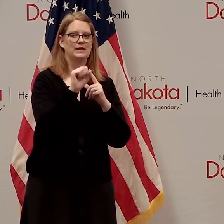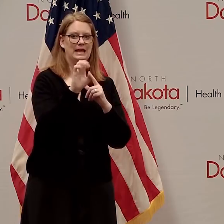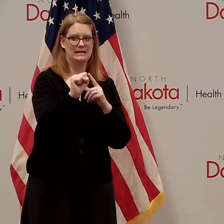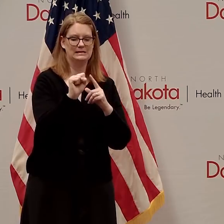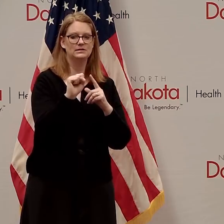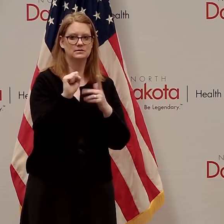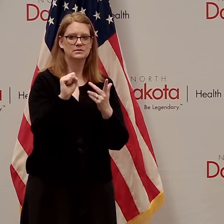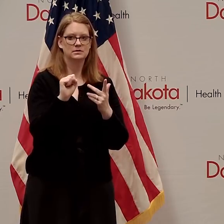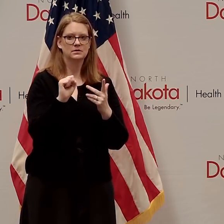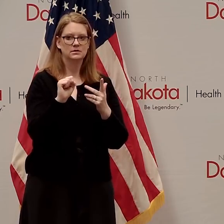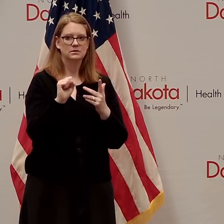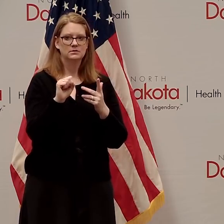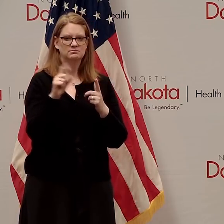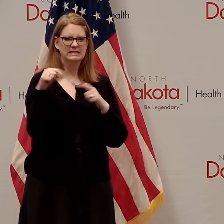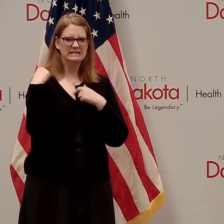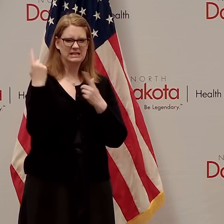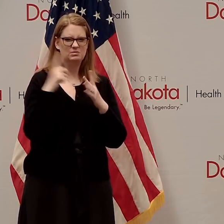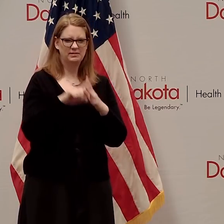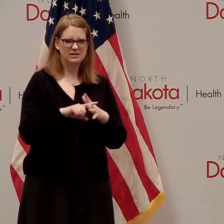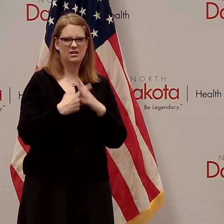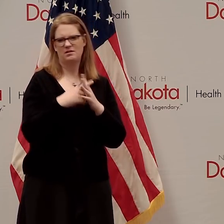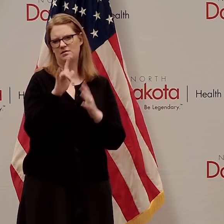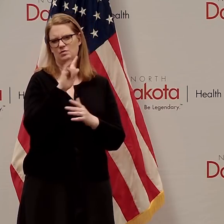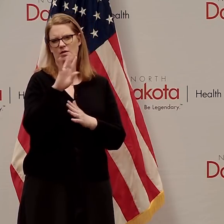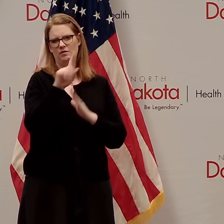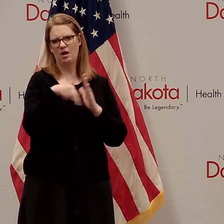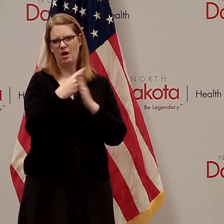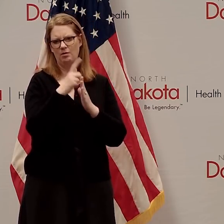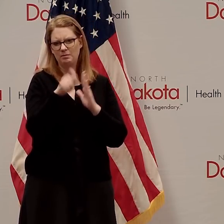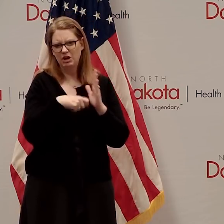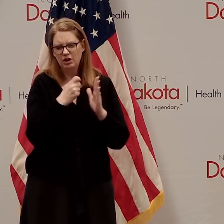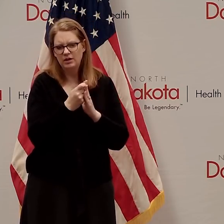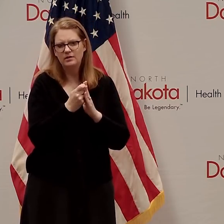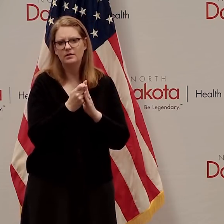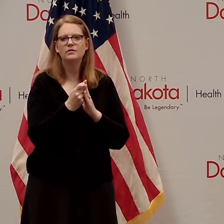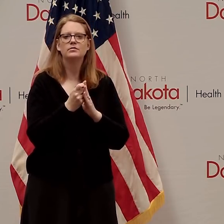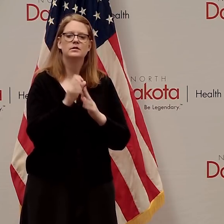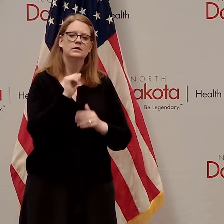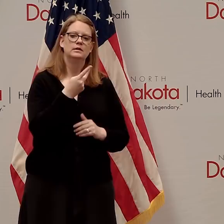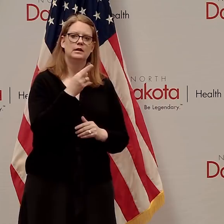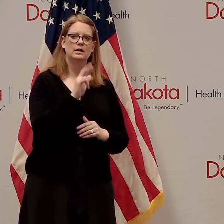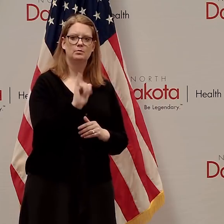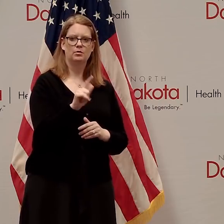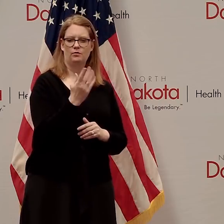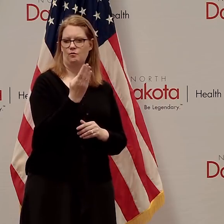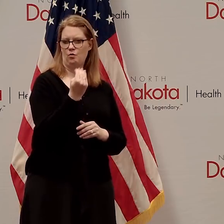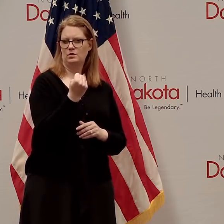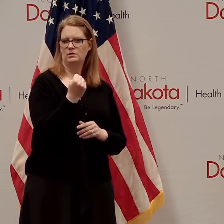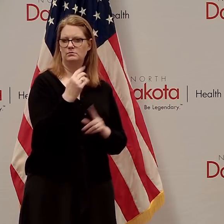a 24-hour period. So this would be for the 24-hour period of April 14th.